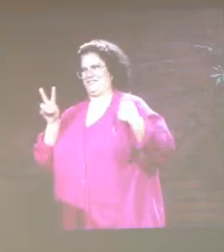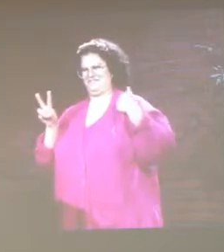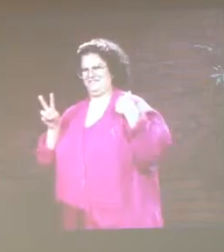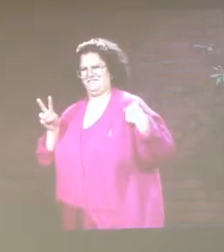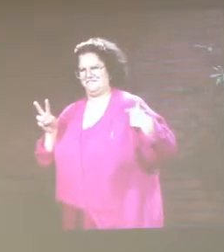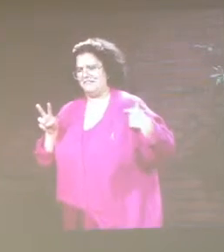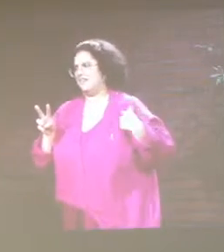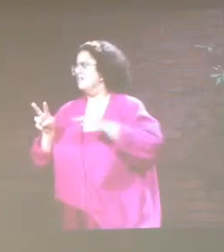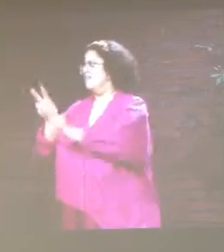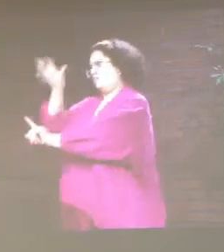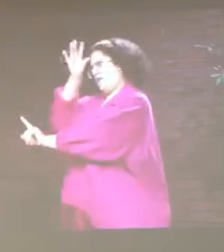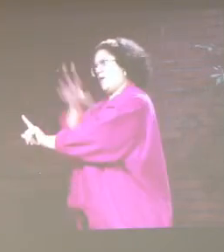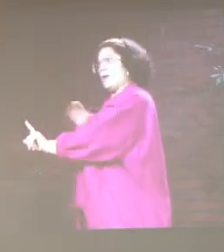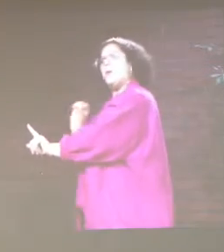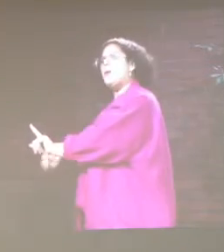HIV.